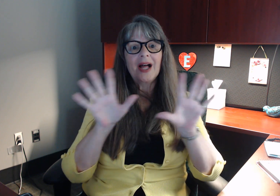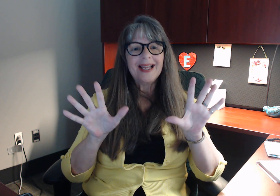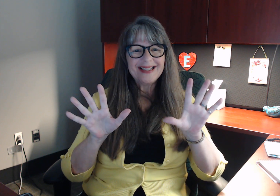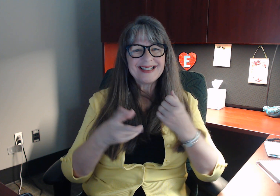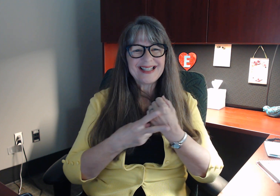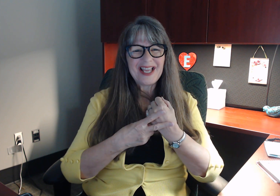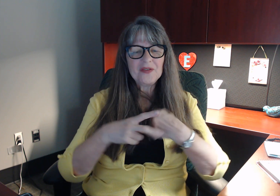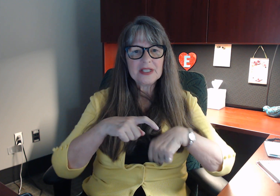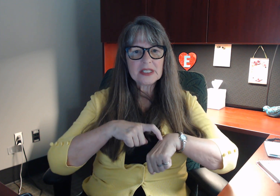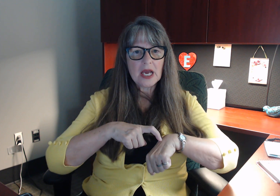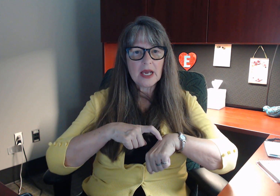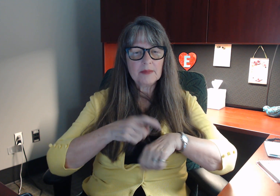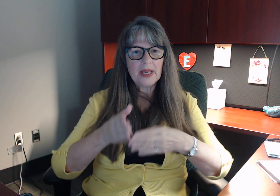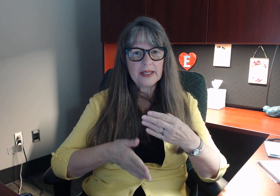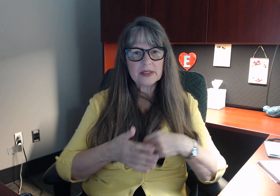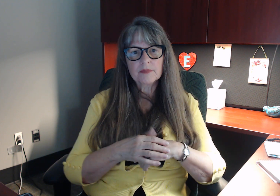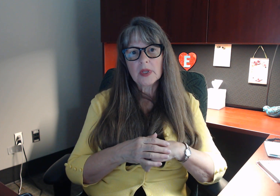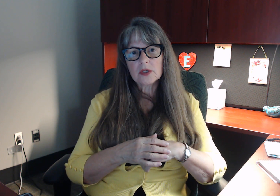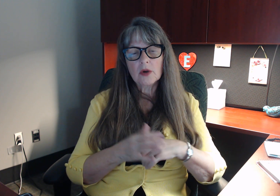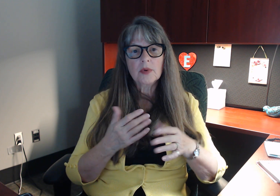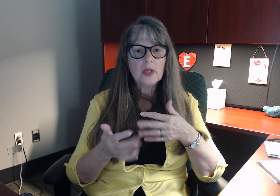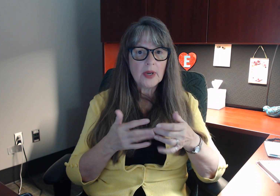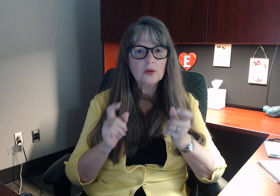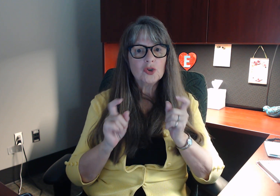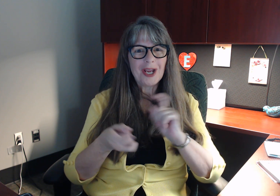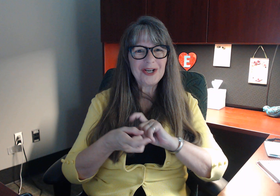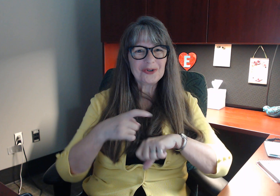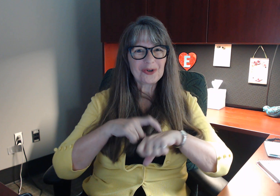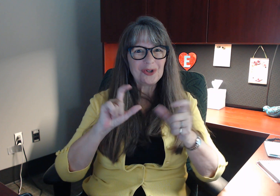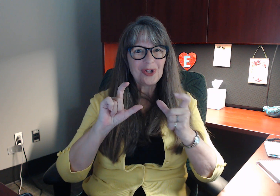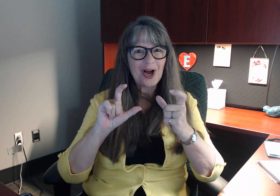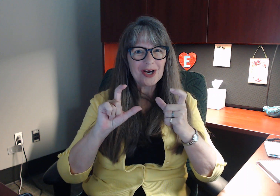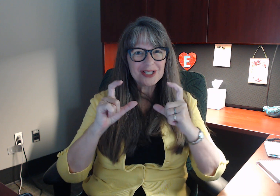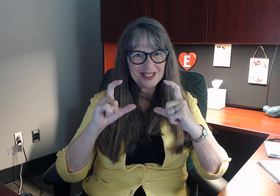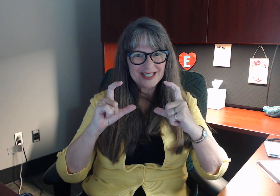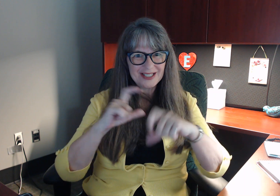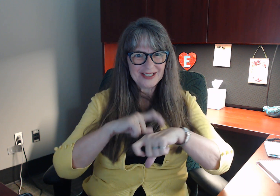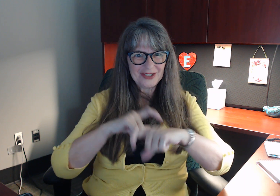Daylight savings time ends. So anyway, you change your clocks